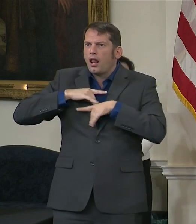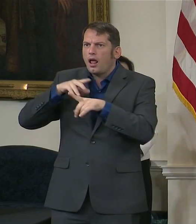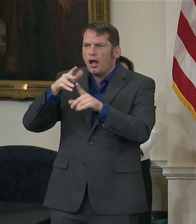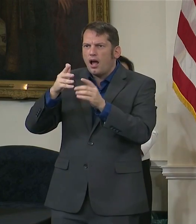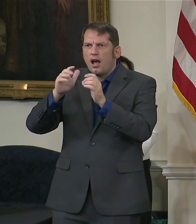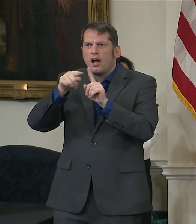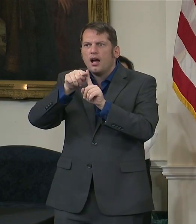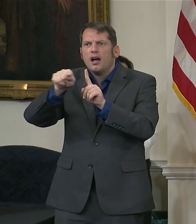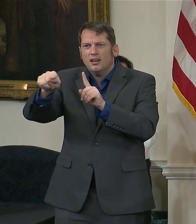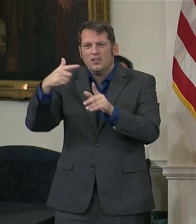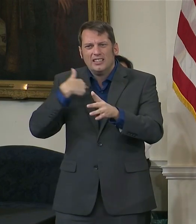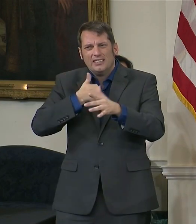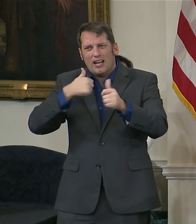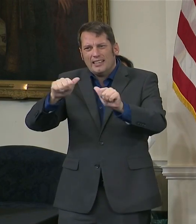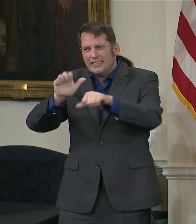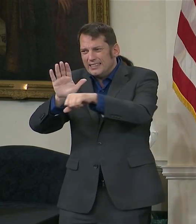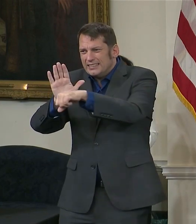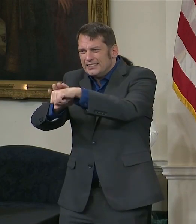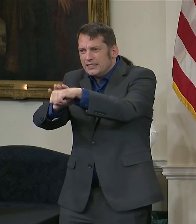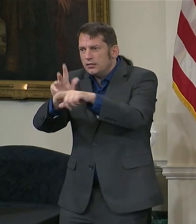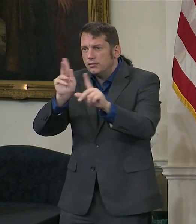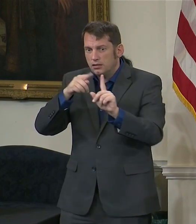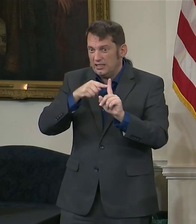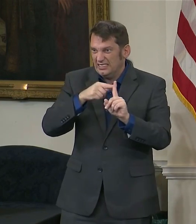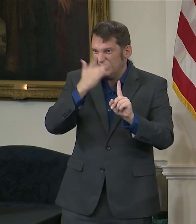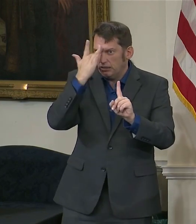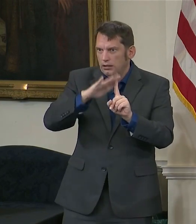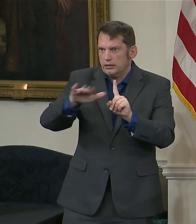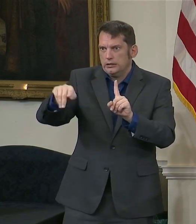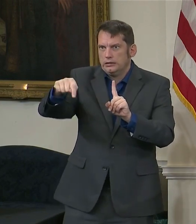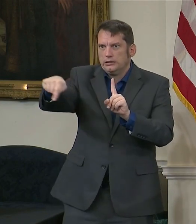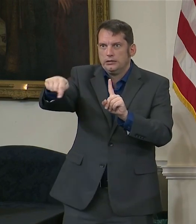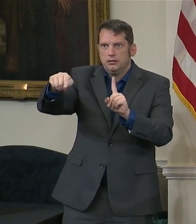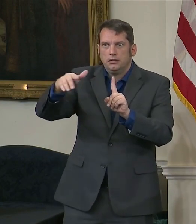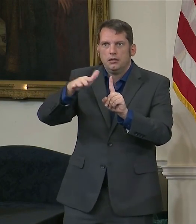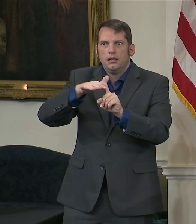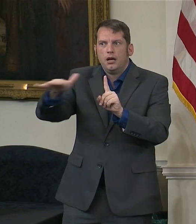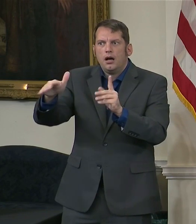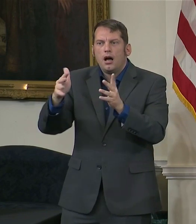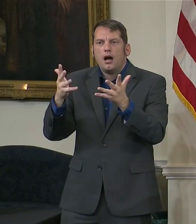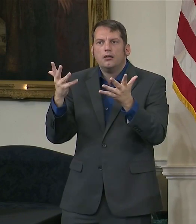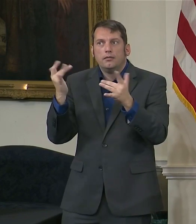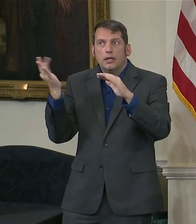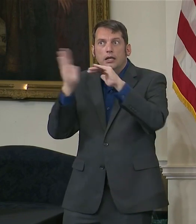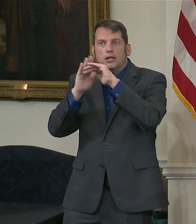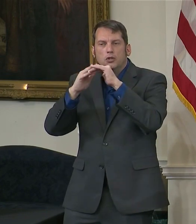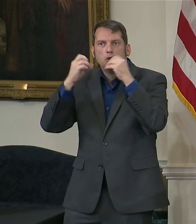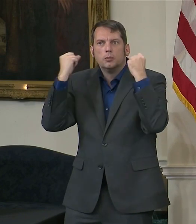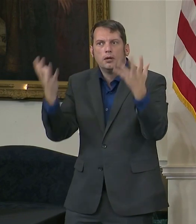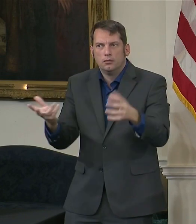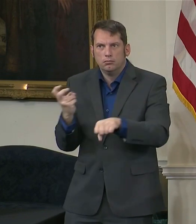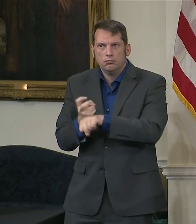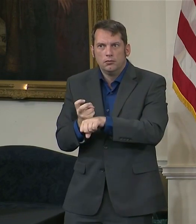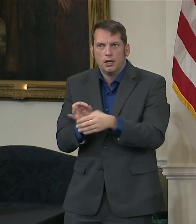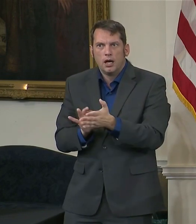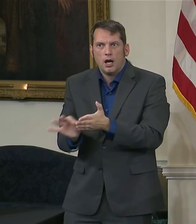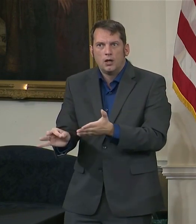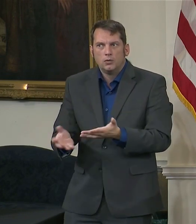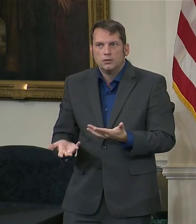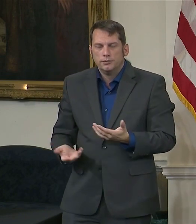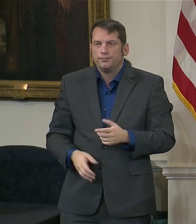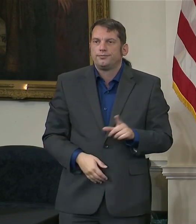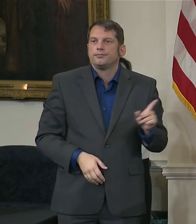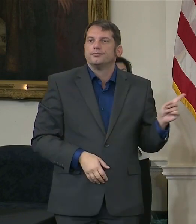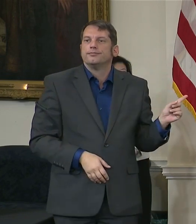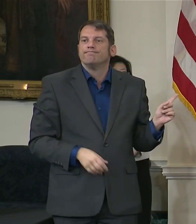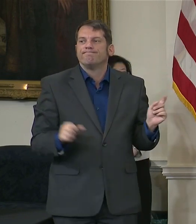Well, it's a good question. You know, we've been ramping up for quite a while. I think we have 1,400, you know, contact tracers.